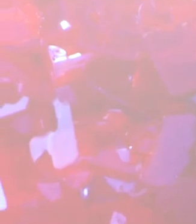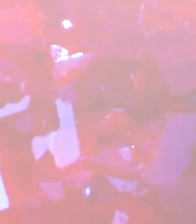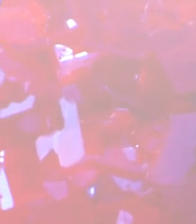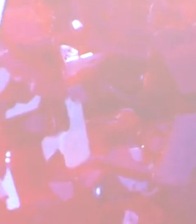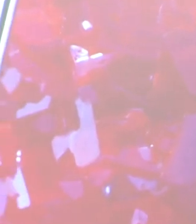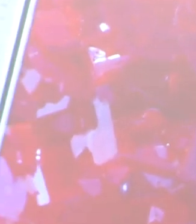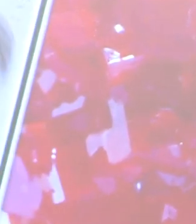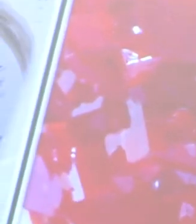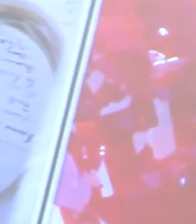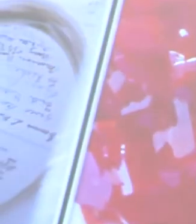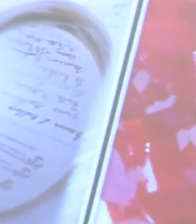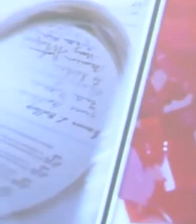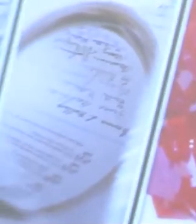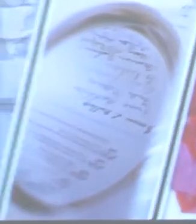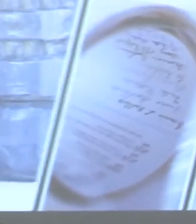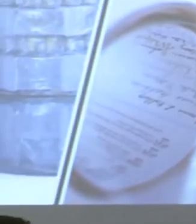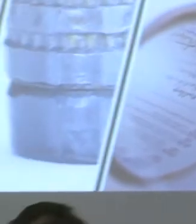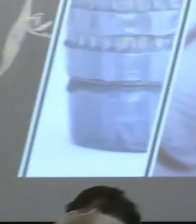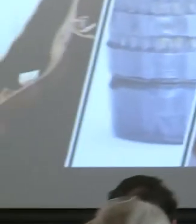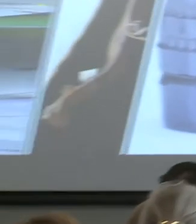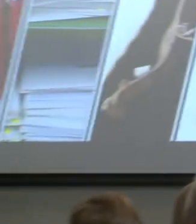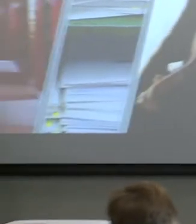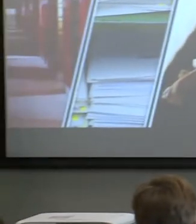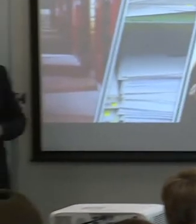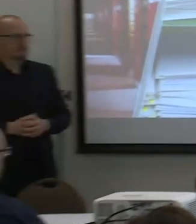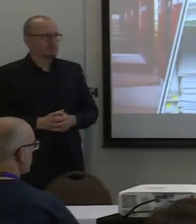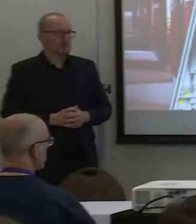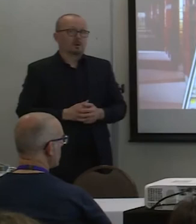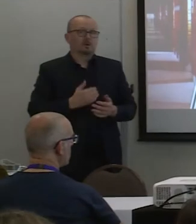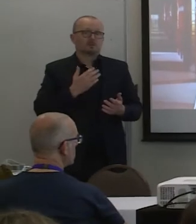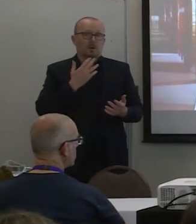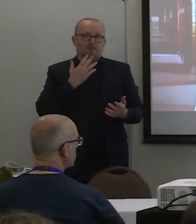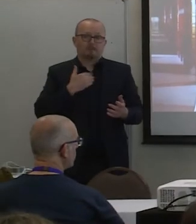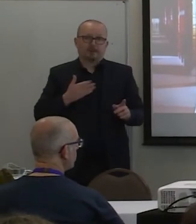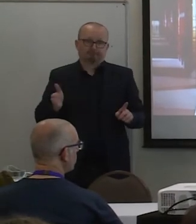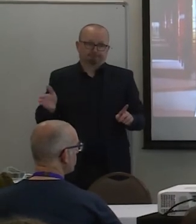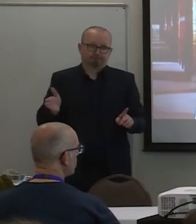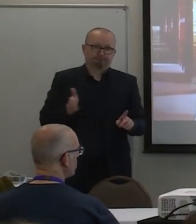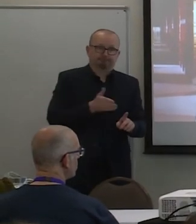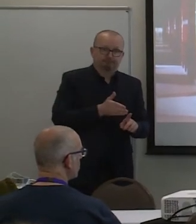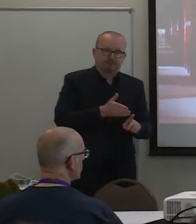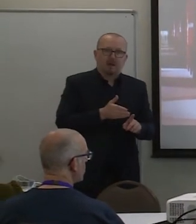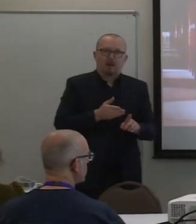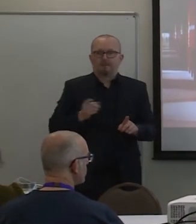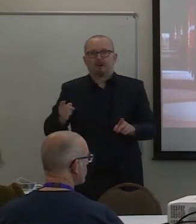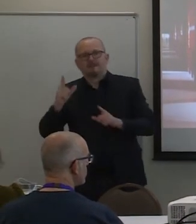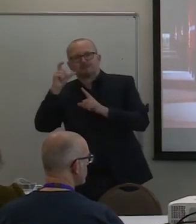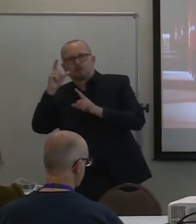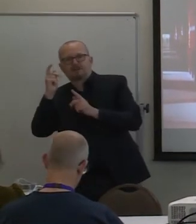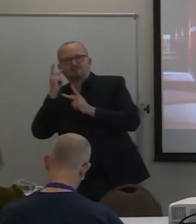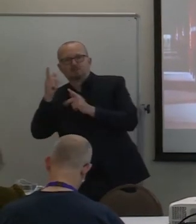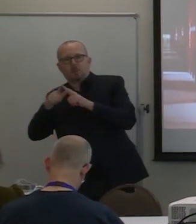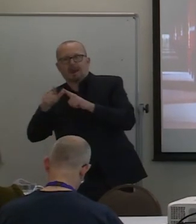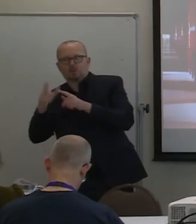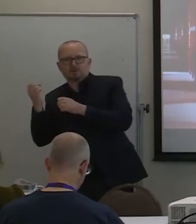vehicle. And so as I've come into that, what I've done is kind of bring that visual language into it, but perhaps none of the sort of